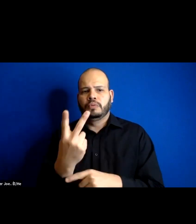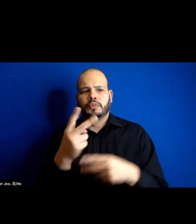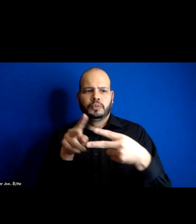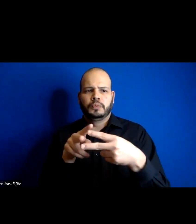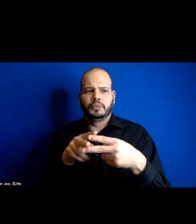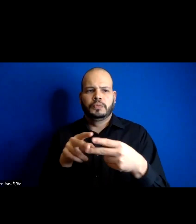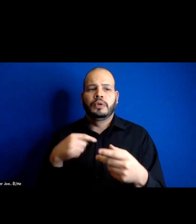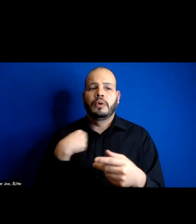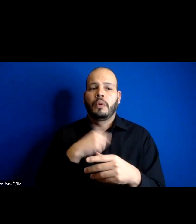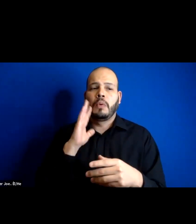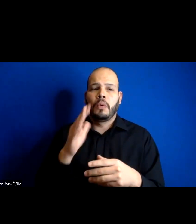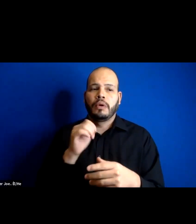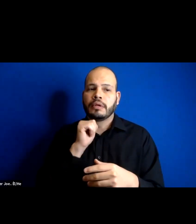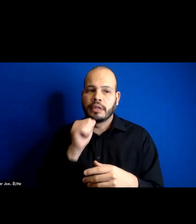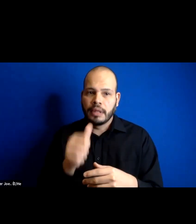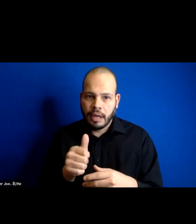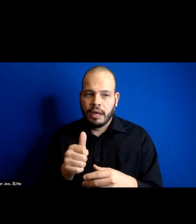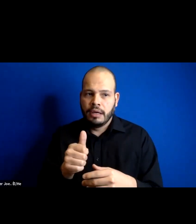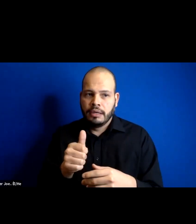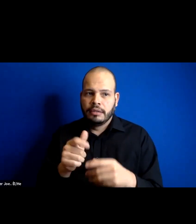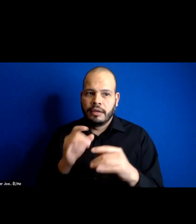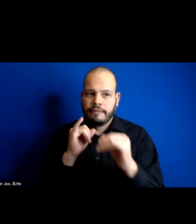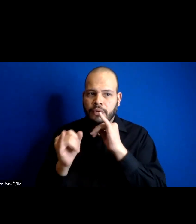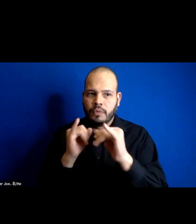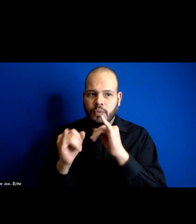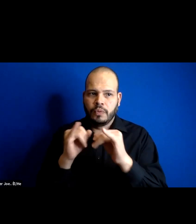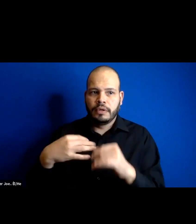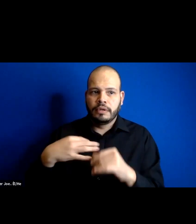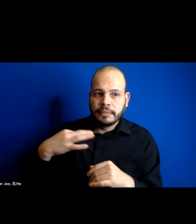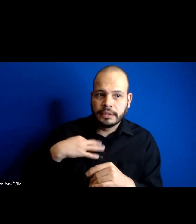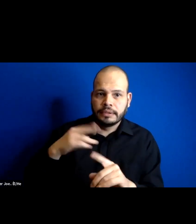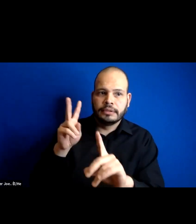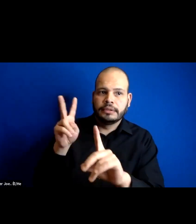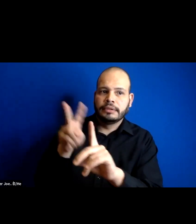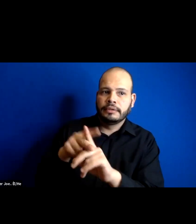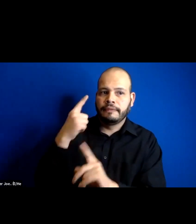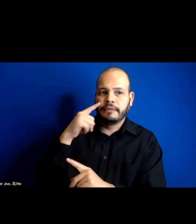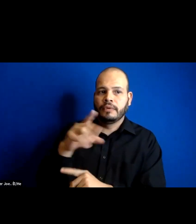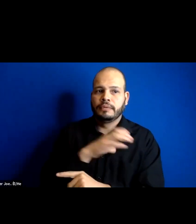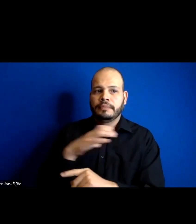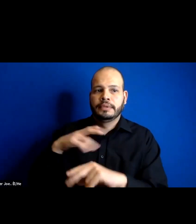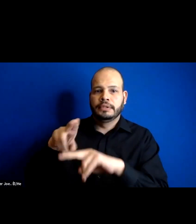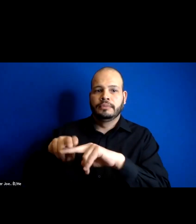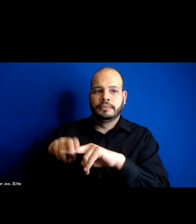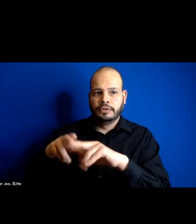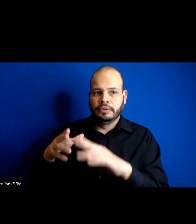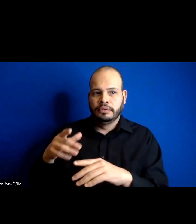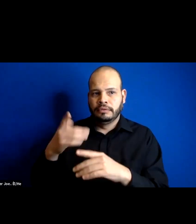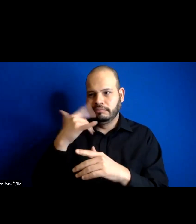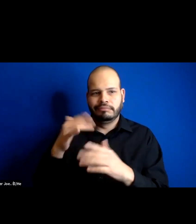interviewing an applicant for a commissioner's seat because that person was not able to attend this